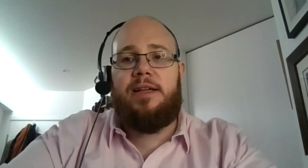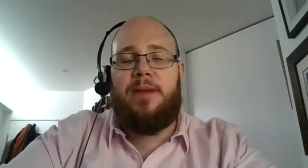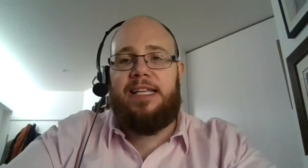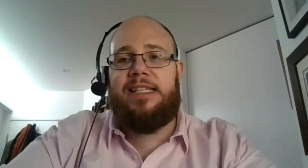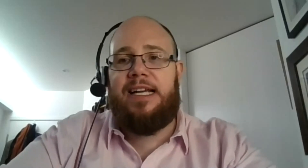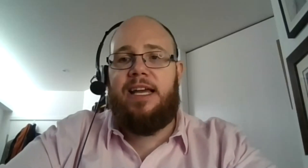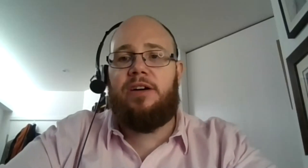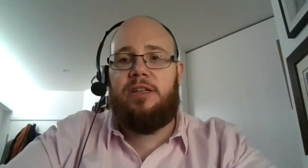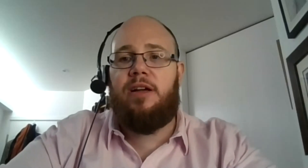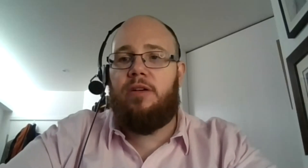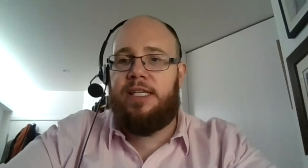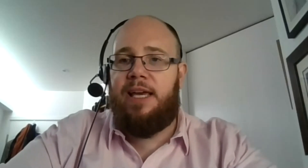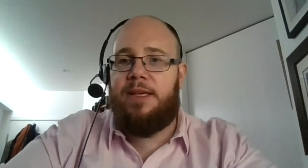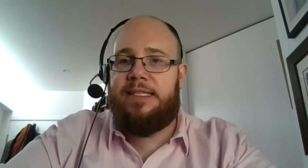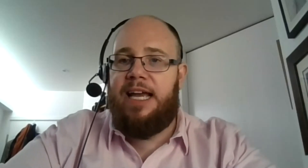as Mandy says, they are doing a lot to keep this safe.